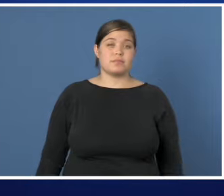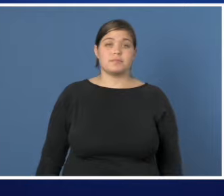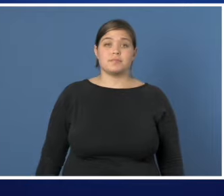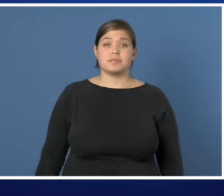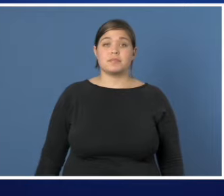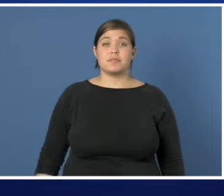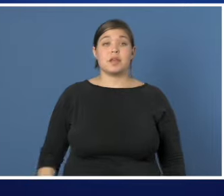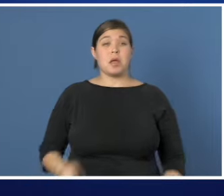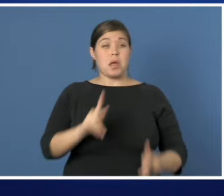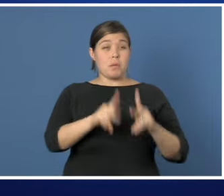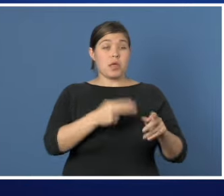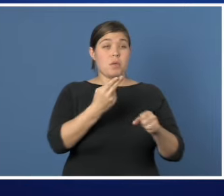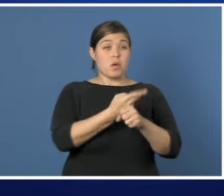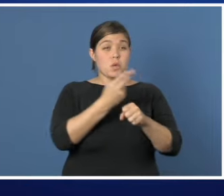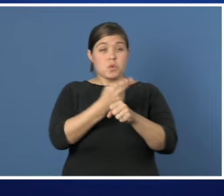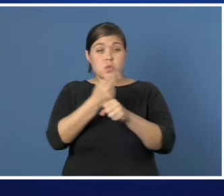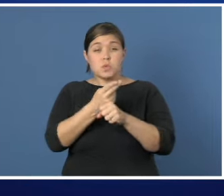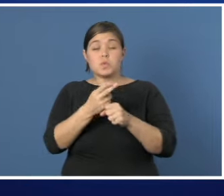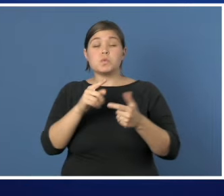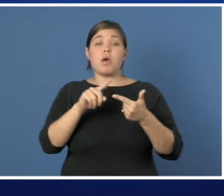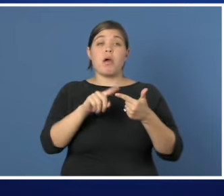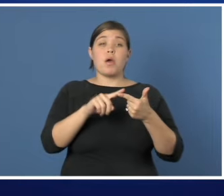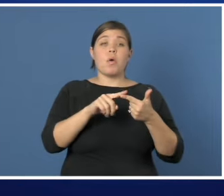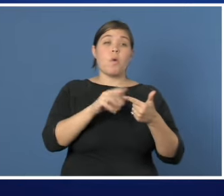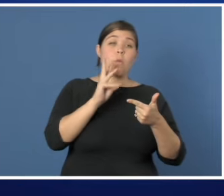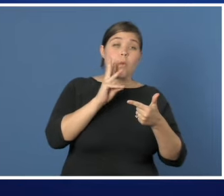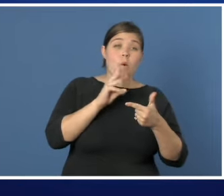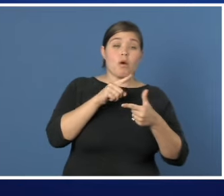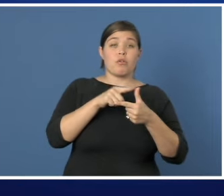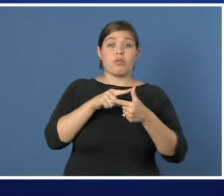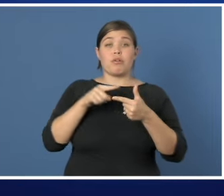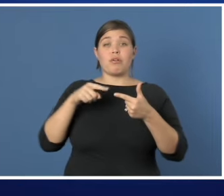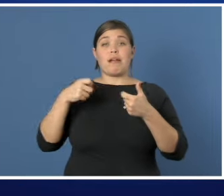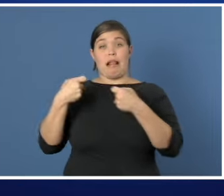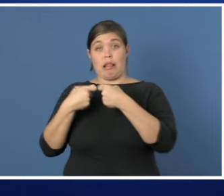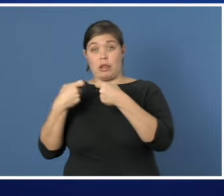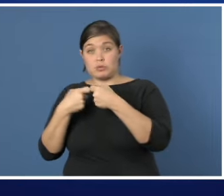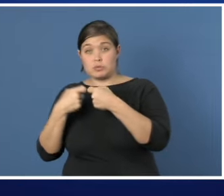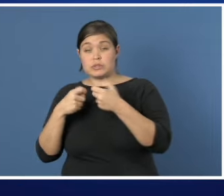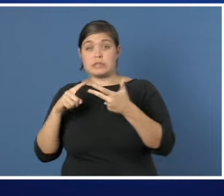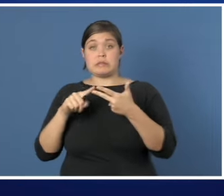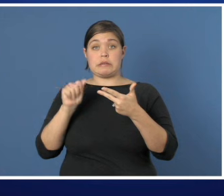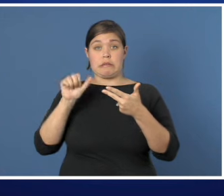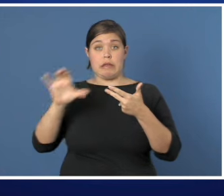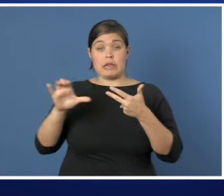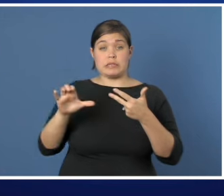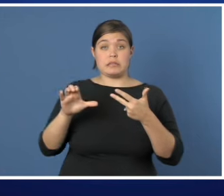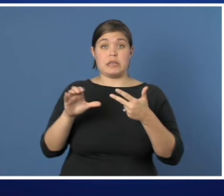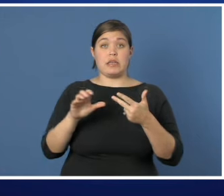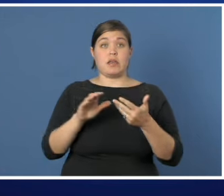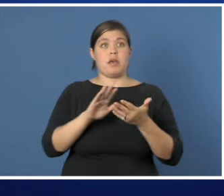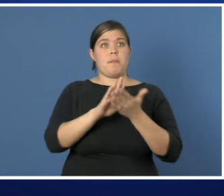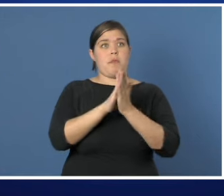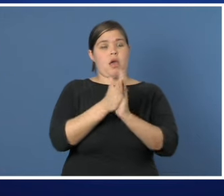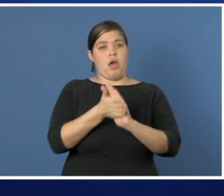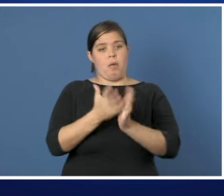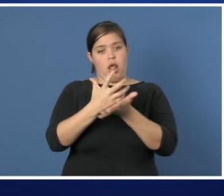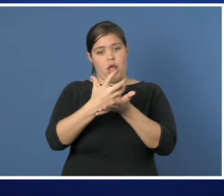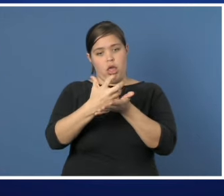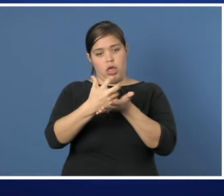Increased demand for water and electricity may result in shortages of resources.